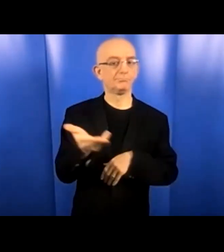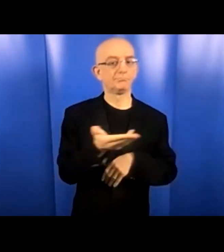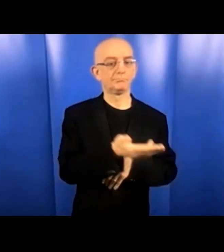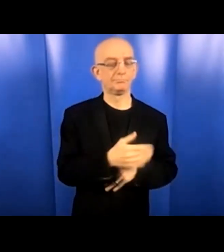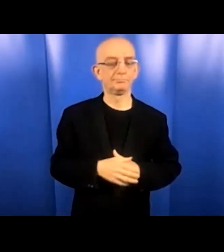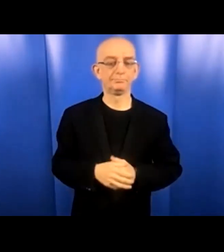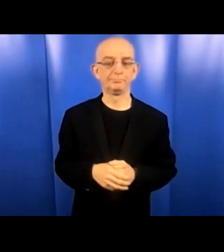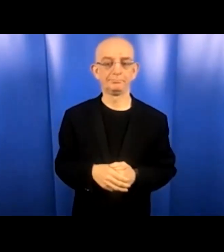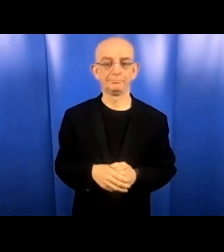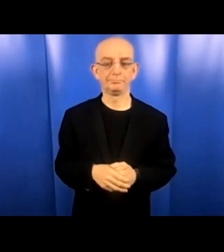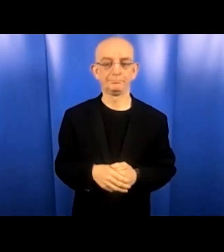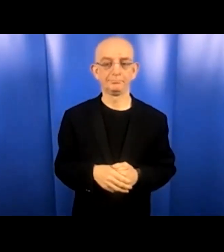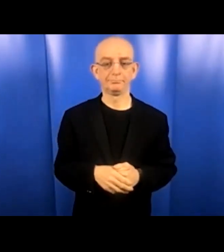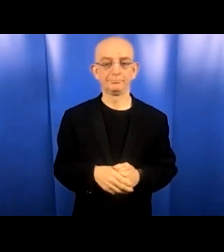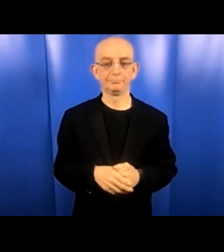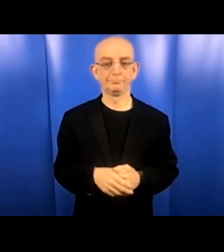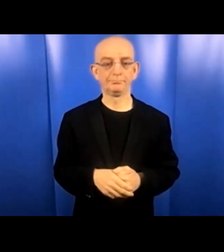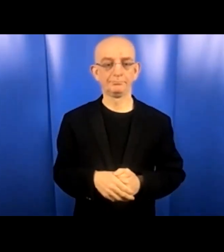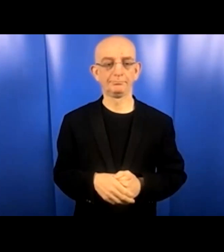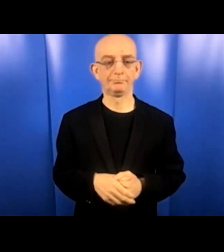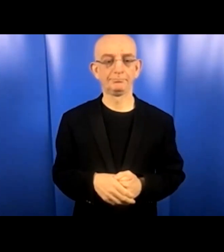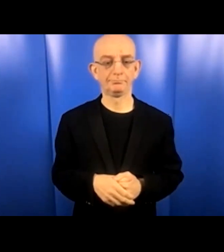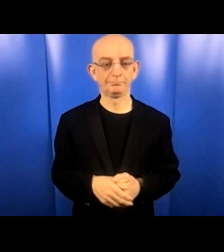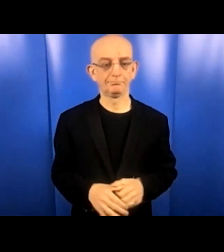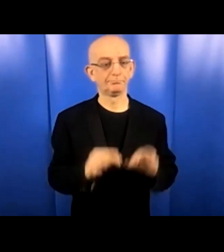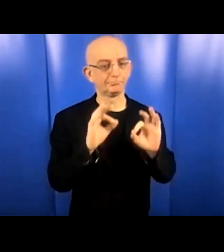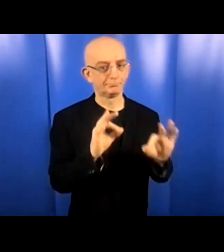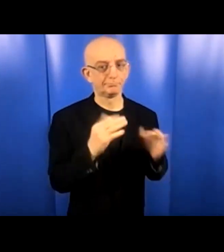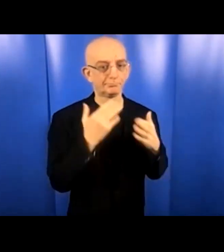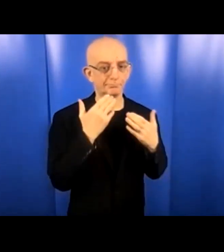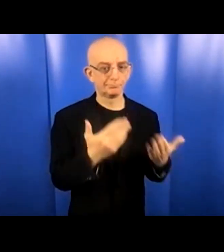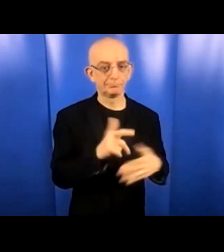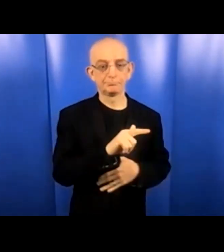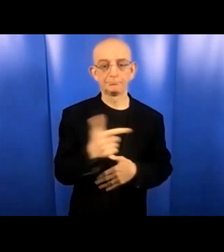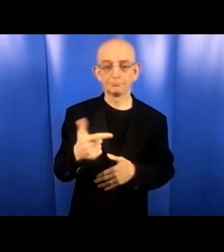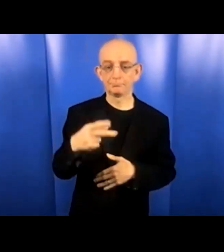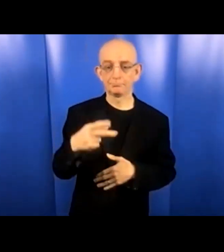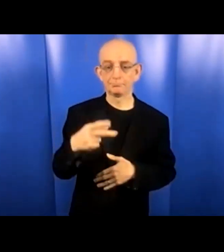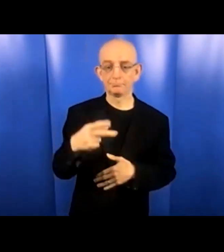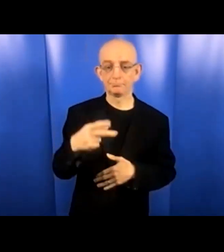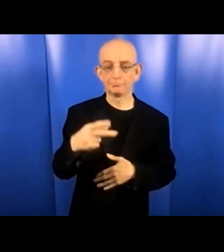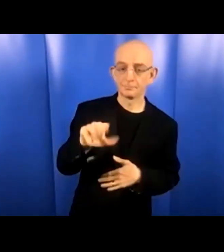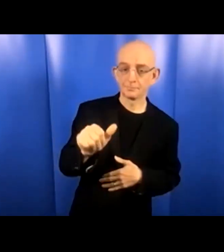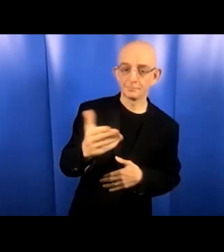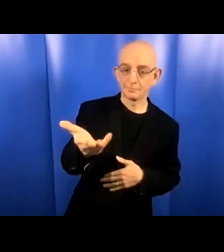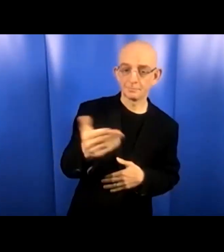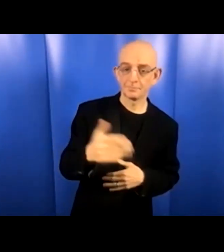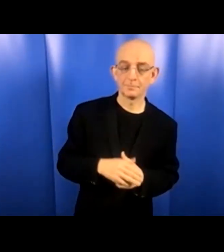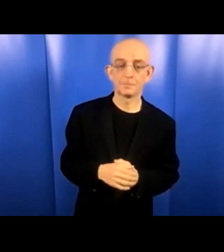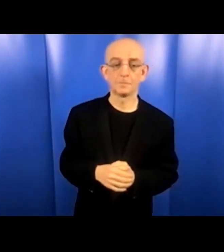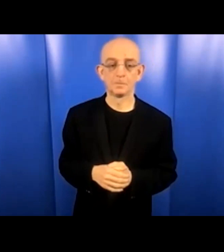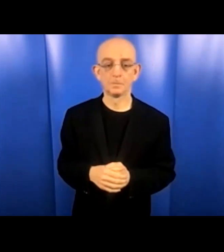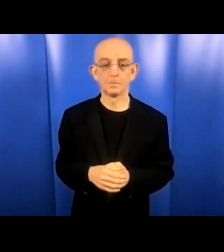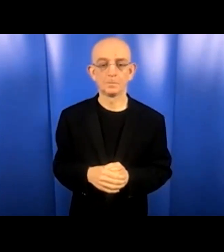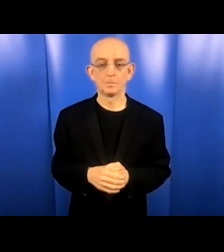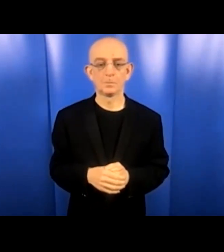That's great. Thank you, Deborah. Fatima, did you want to say, just add briefly to what Deborah has been saying there?